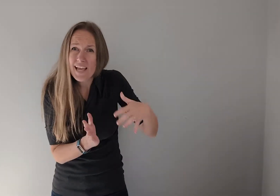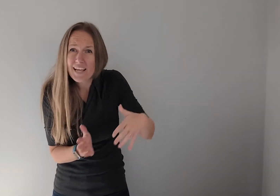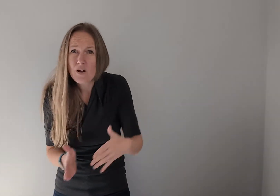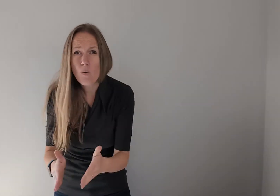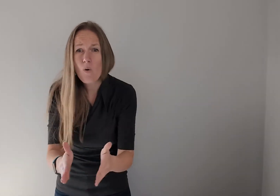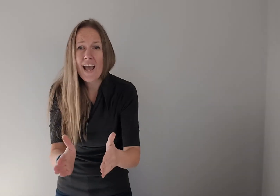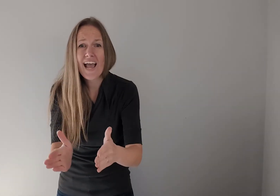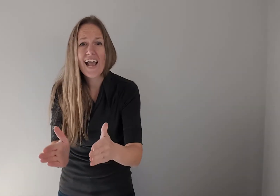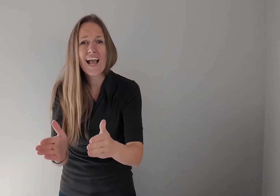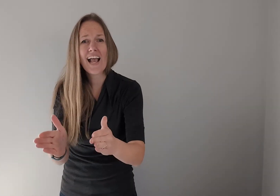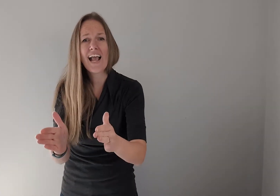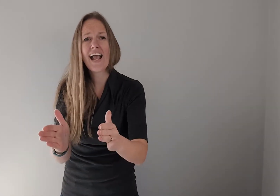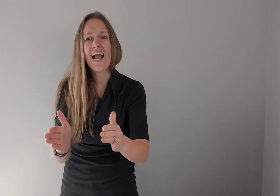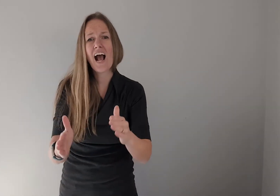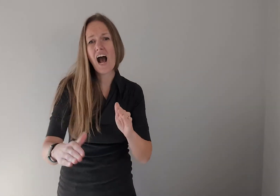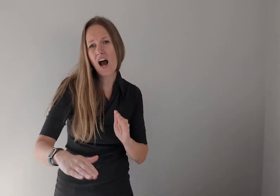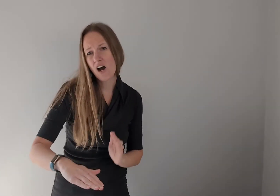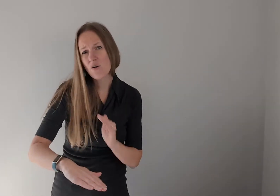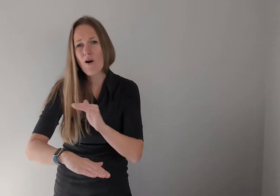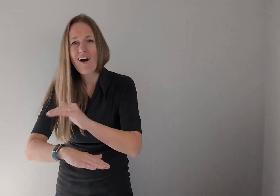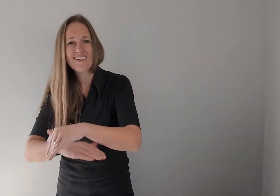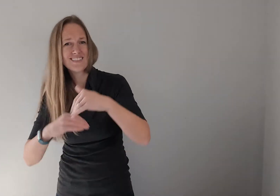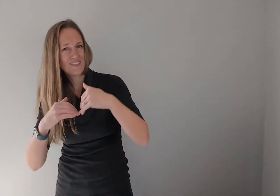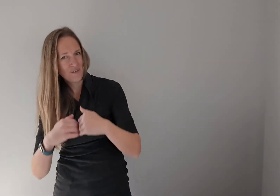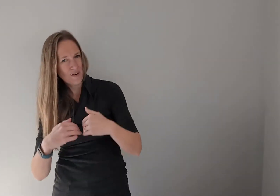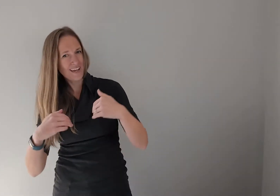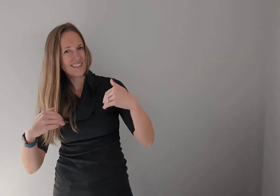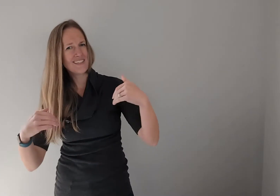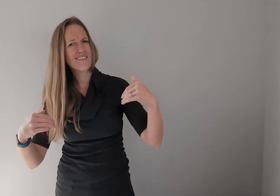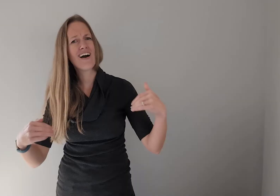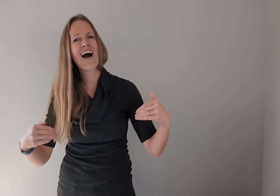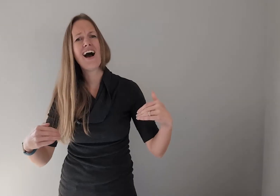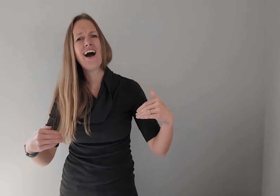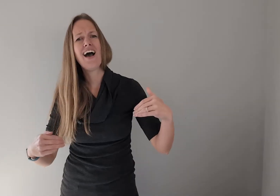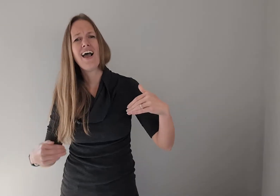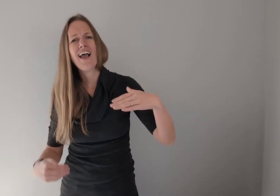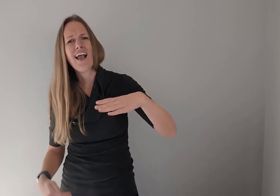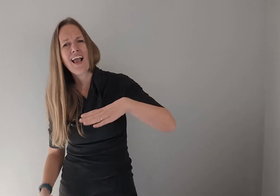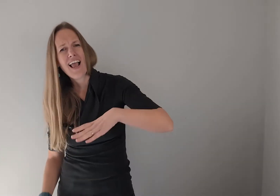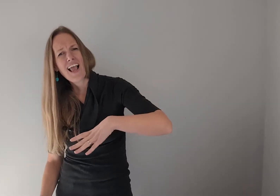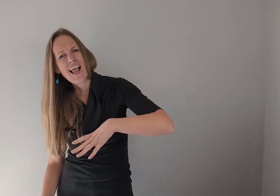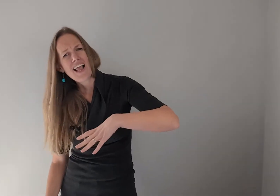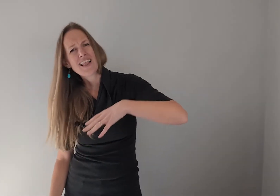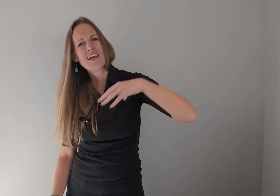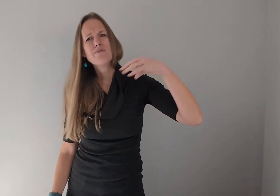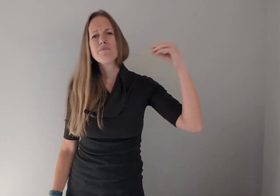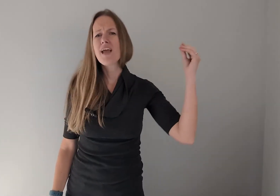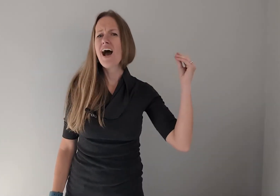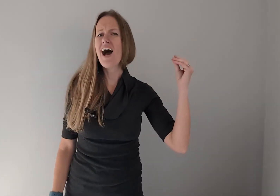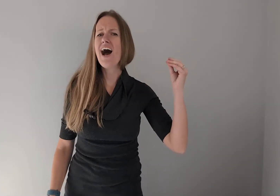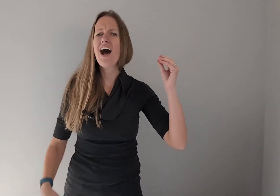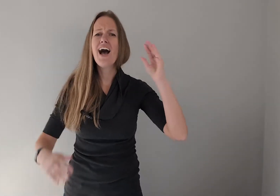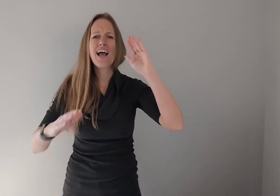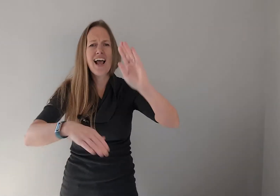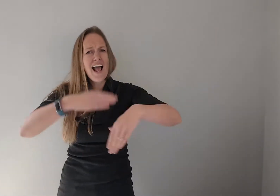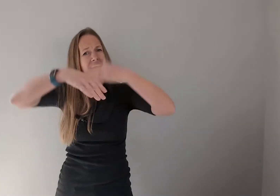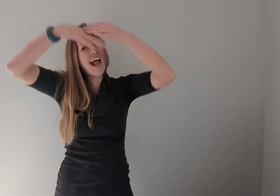a way across the great divide, left behind